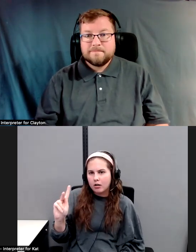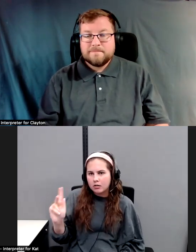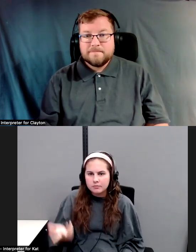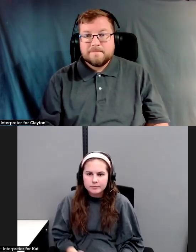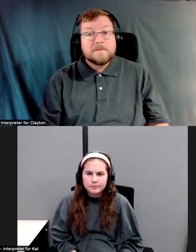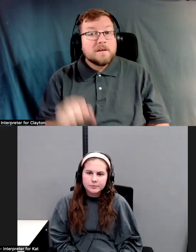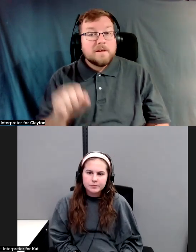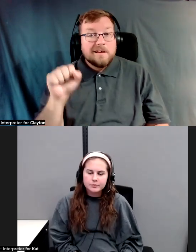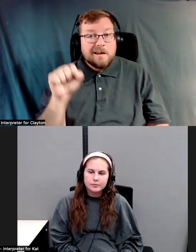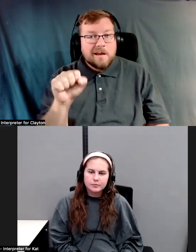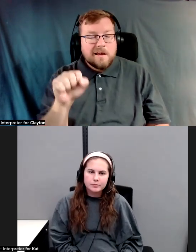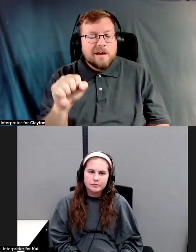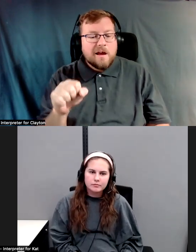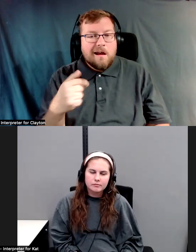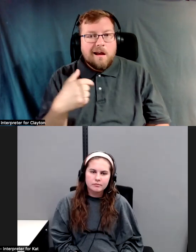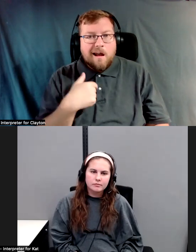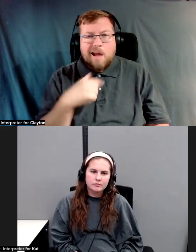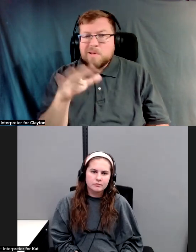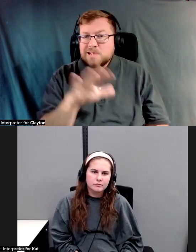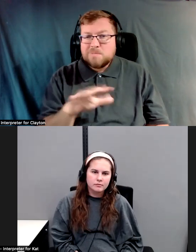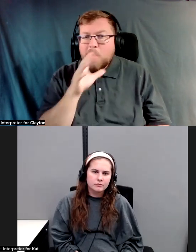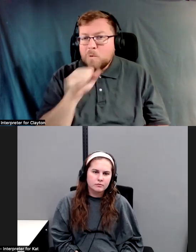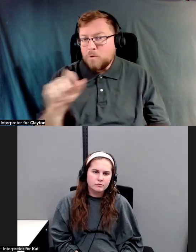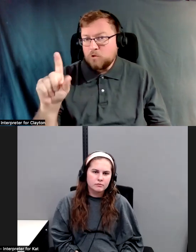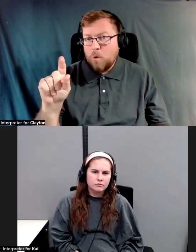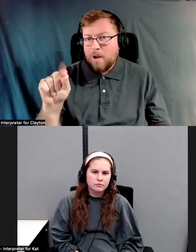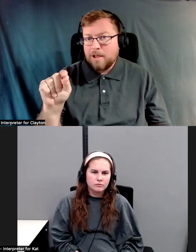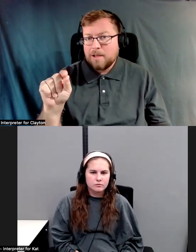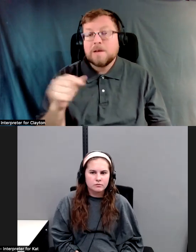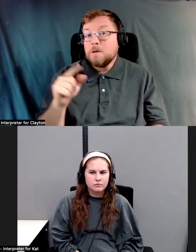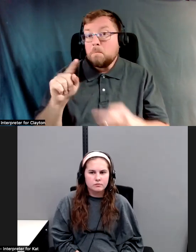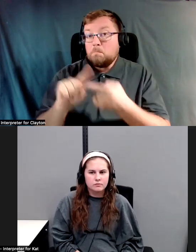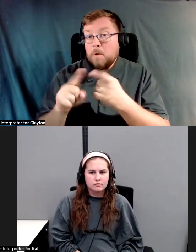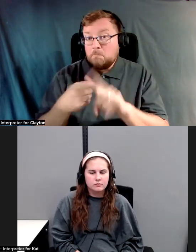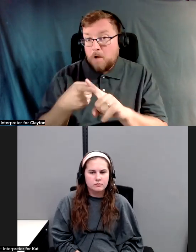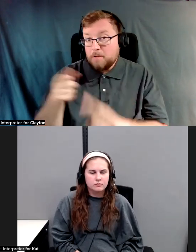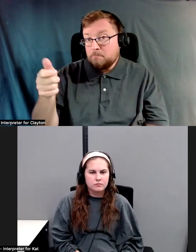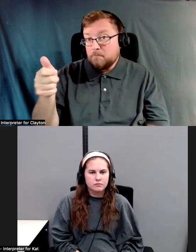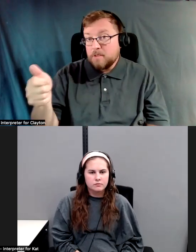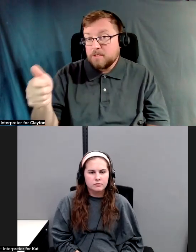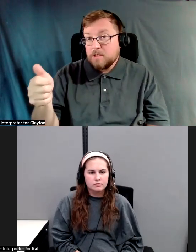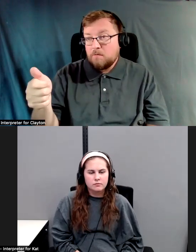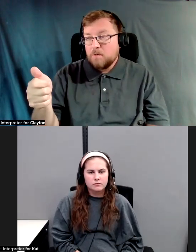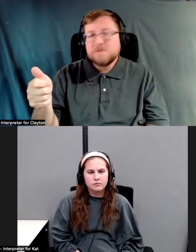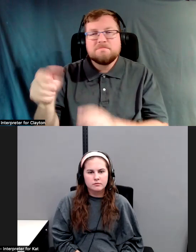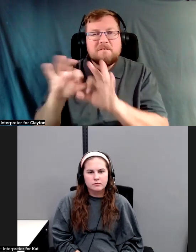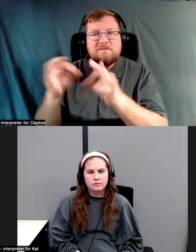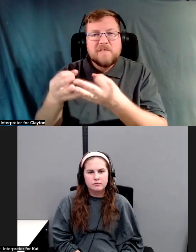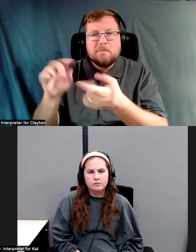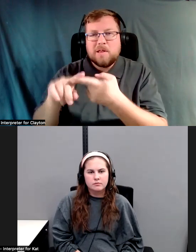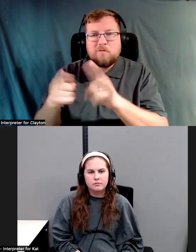Yeah, I was about 20 years old, and a friend of mine, through a family friend, they had an